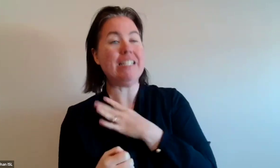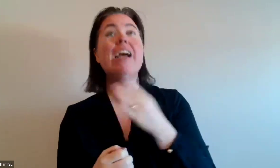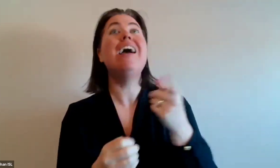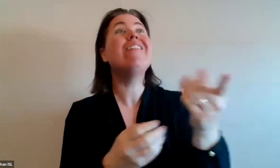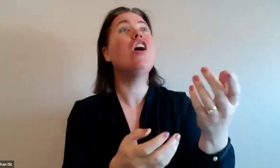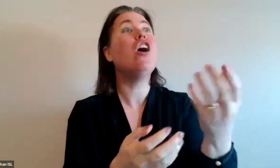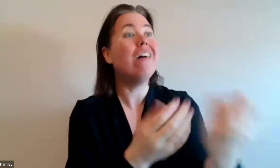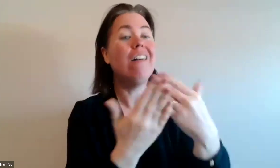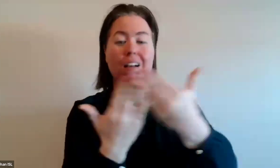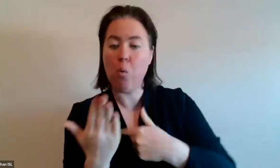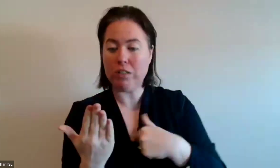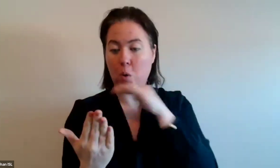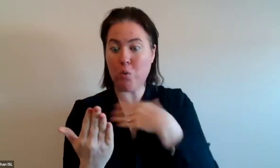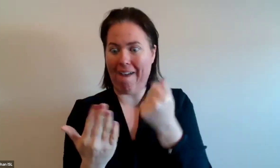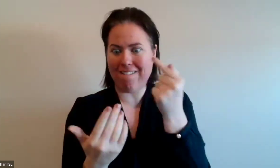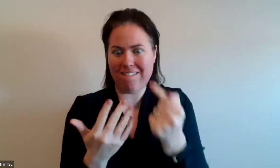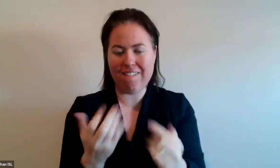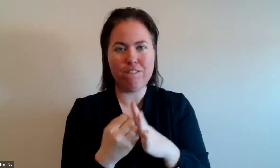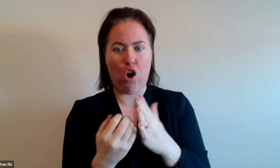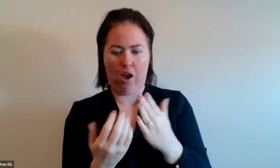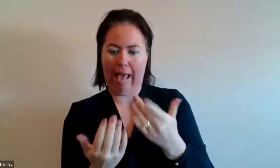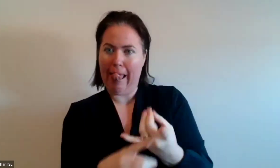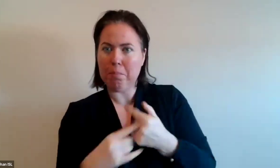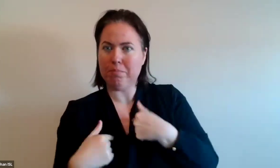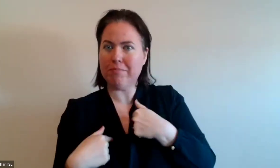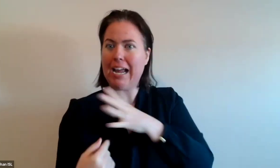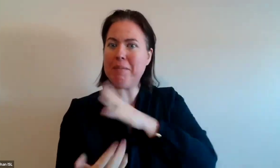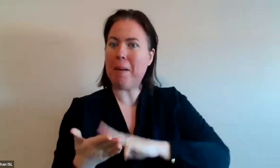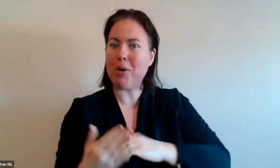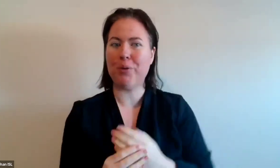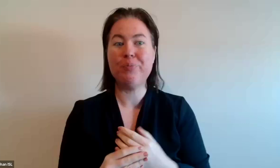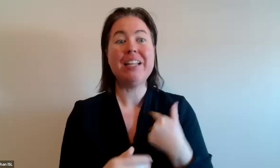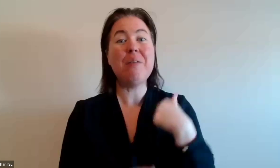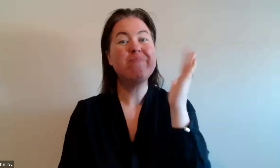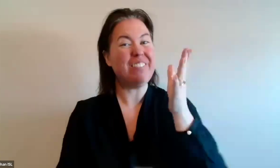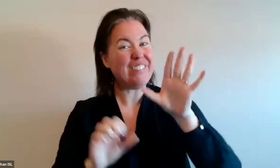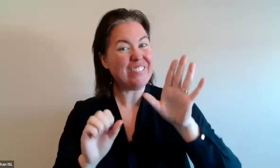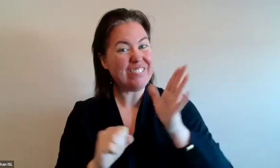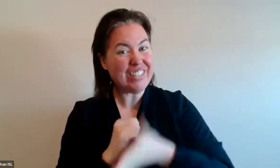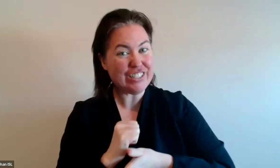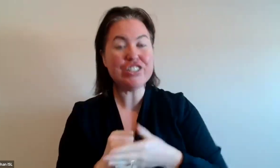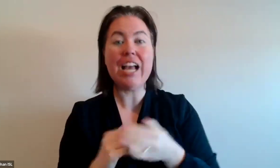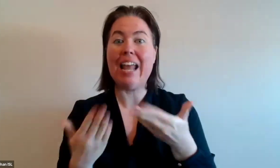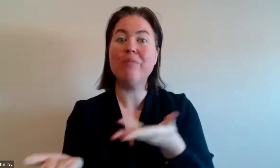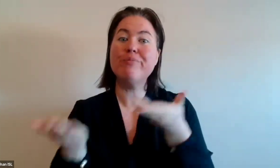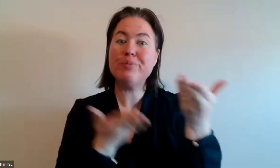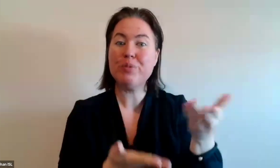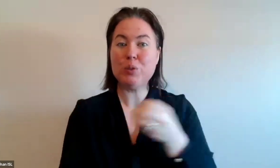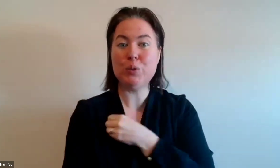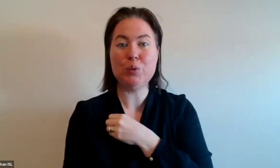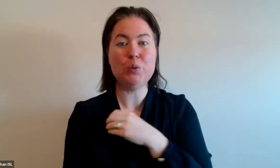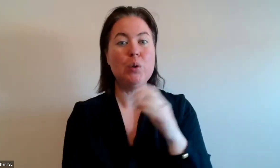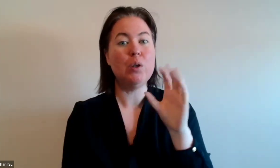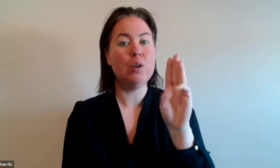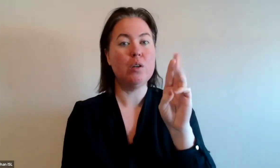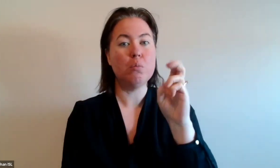process to the list of issues. So with that, I'll end my presentation here and I will hand over to Professor